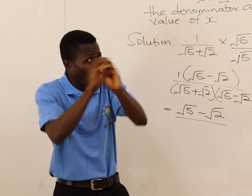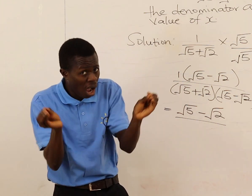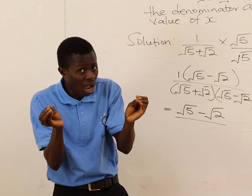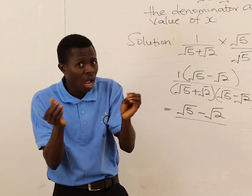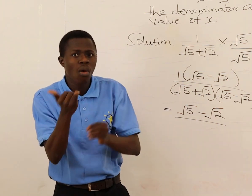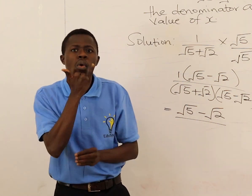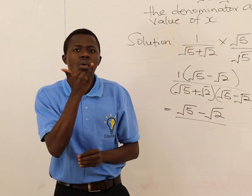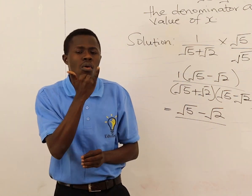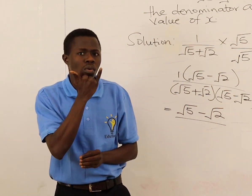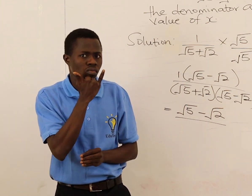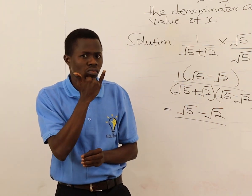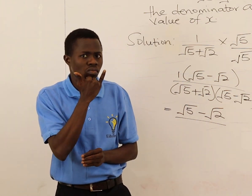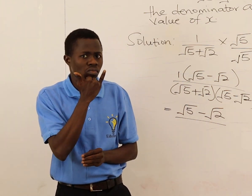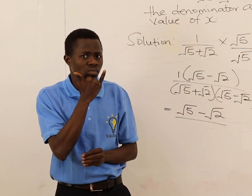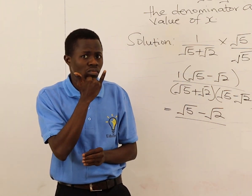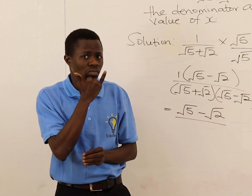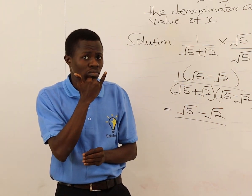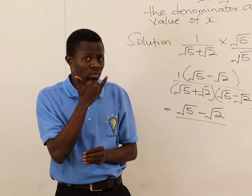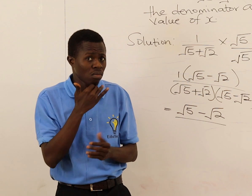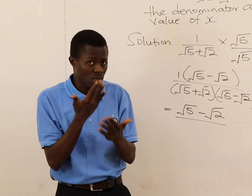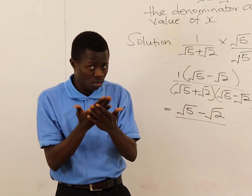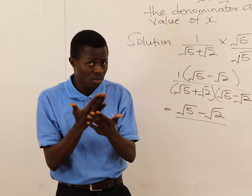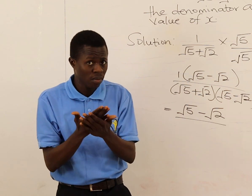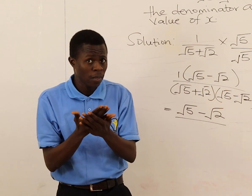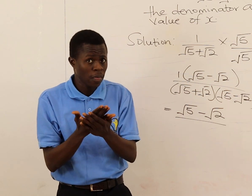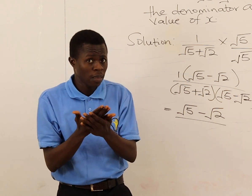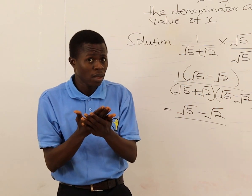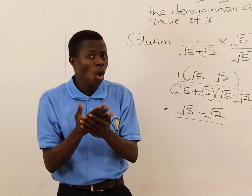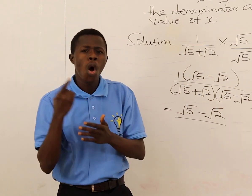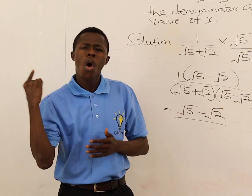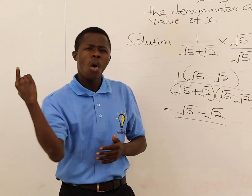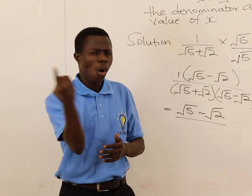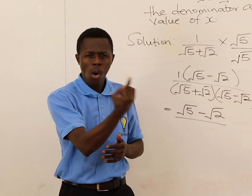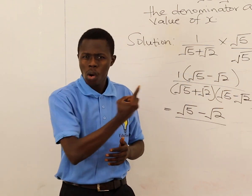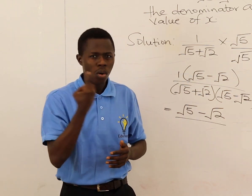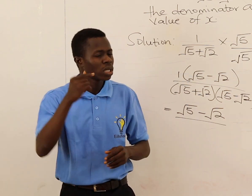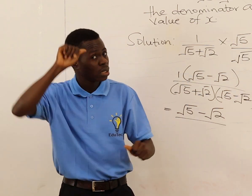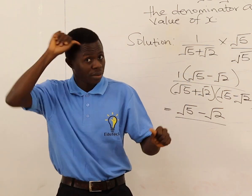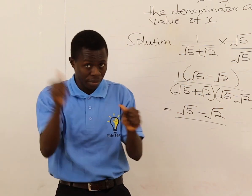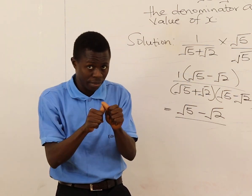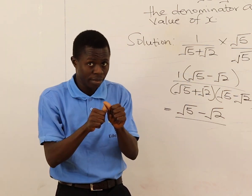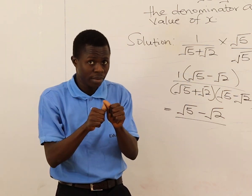So that is something you should take note of. All right. Okay. So let's continue.